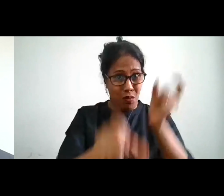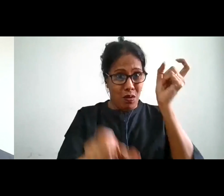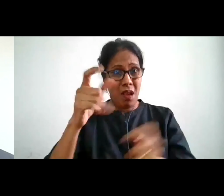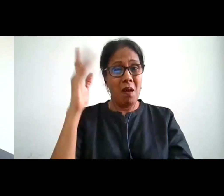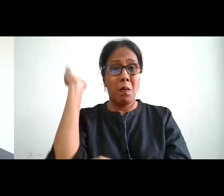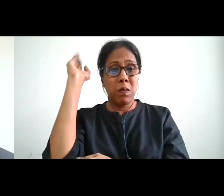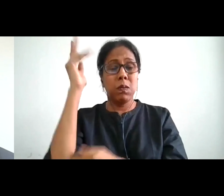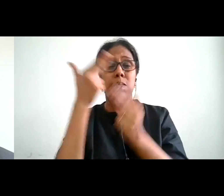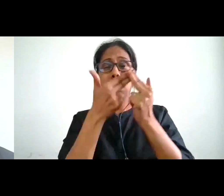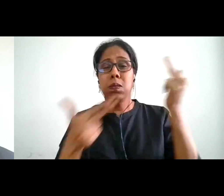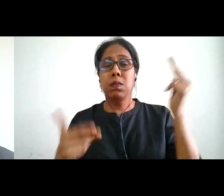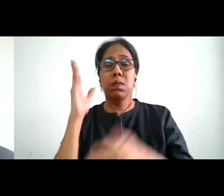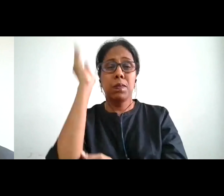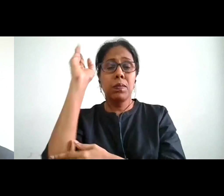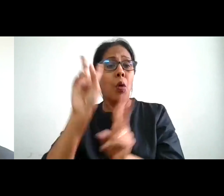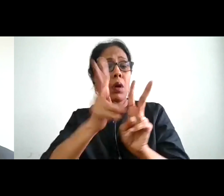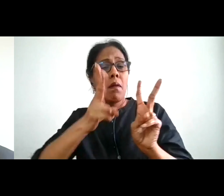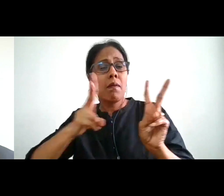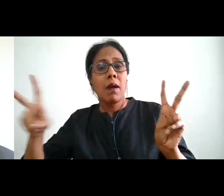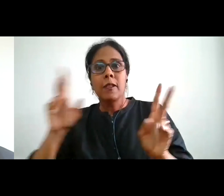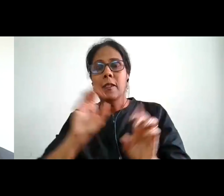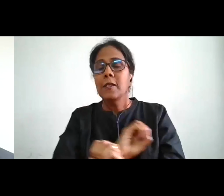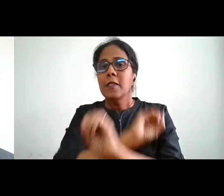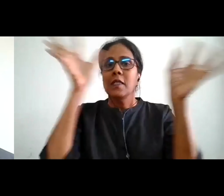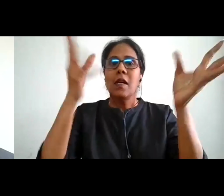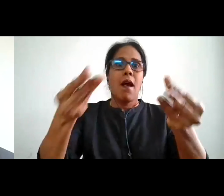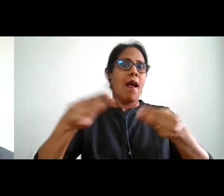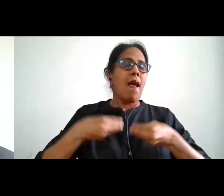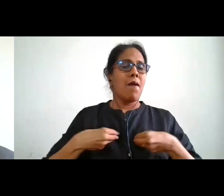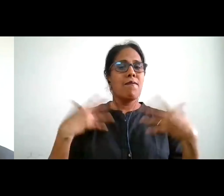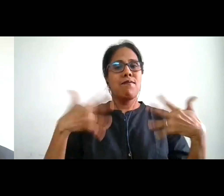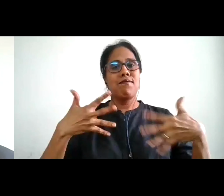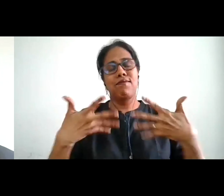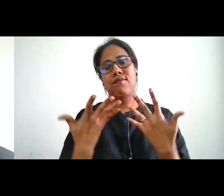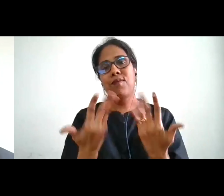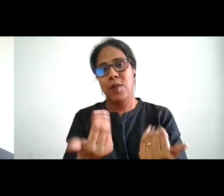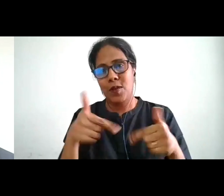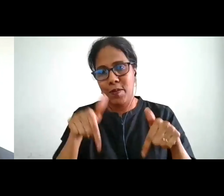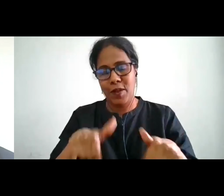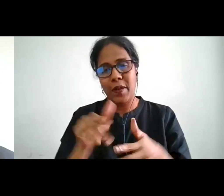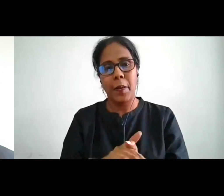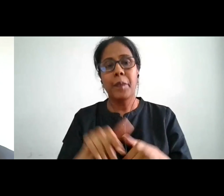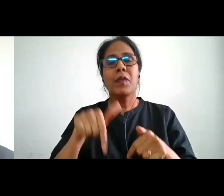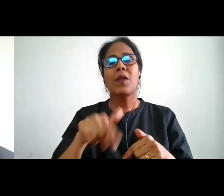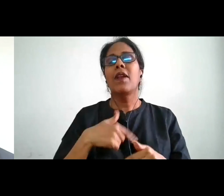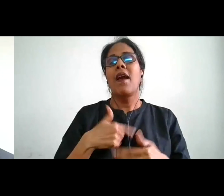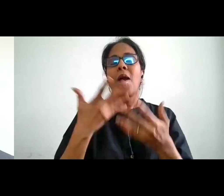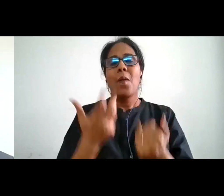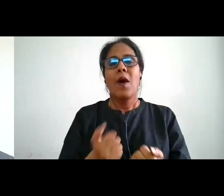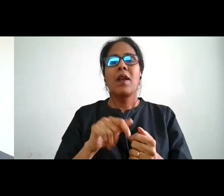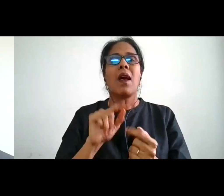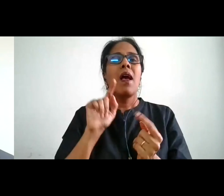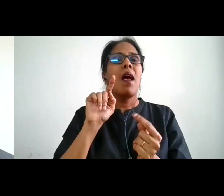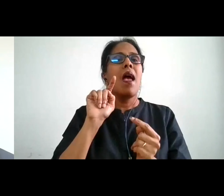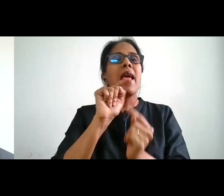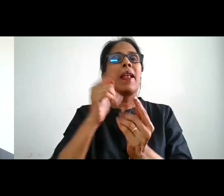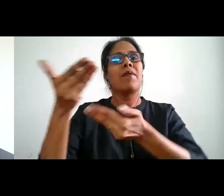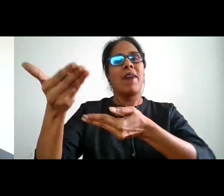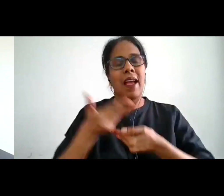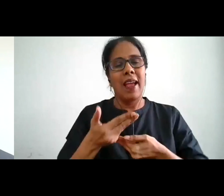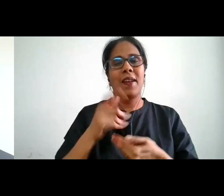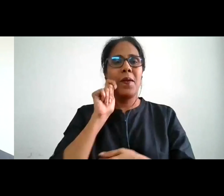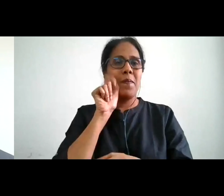enlighten us with their different perspectives. So without much further ado, I would like to invite Mr. T. V. Ramchandran, the President of